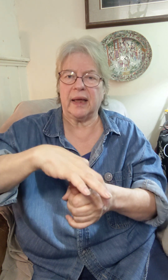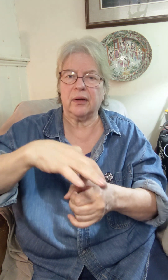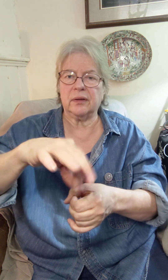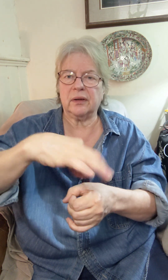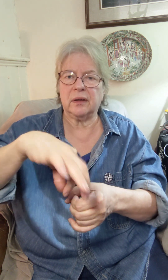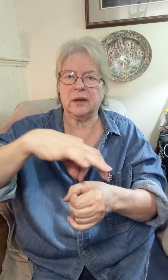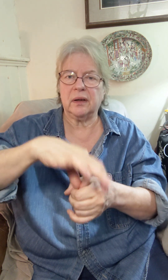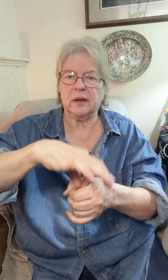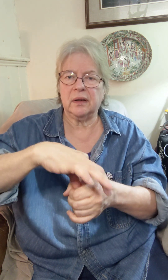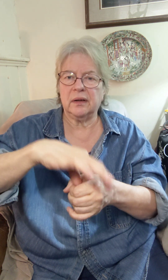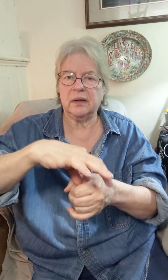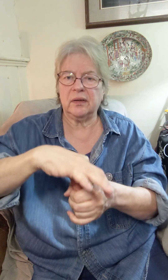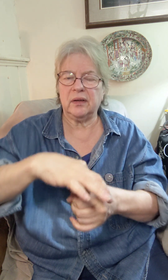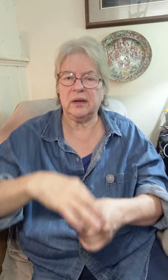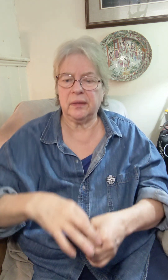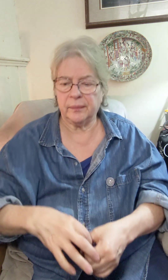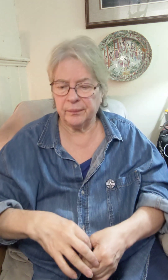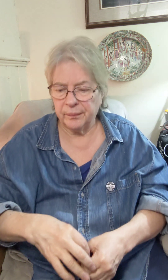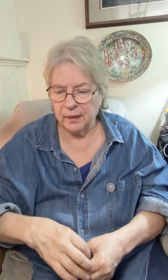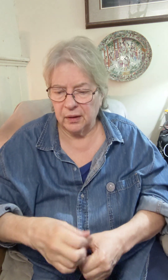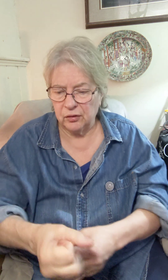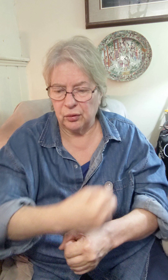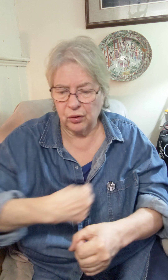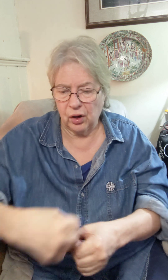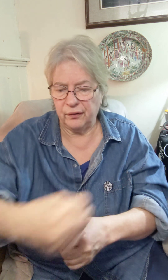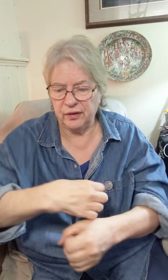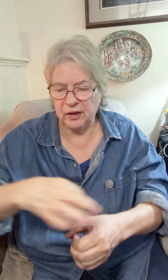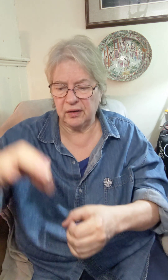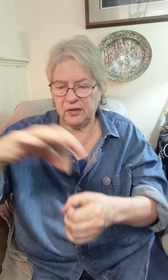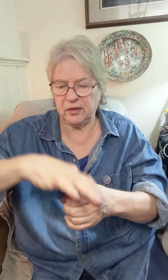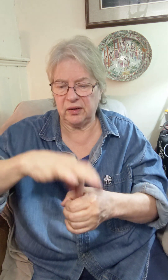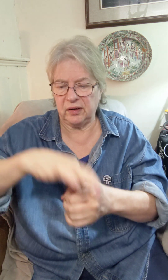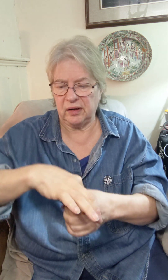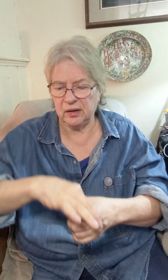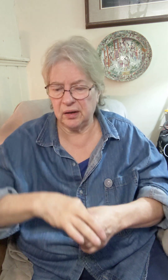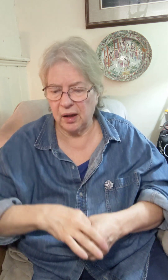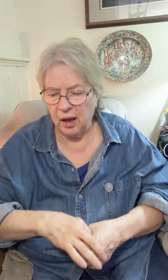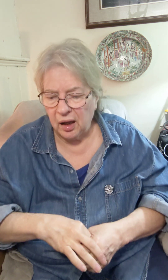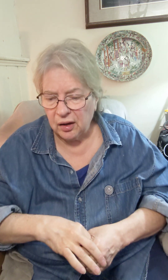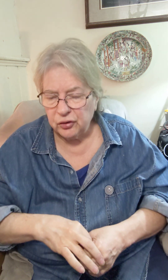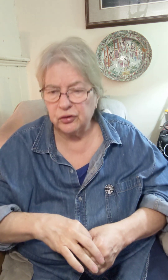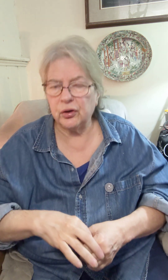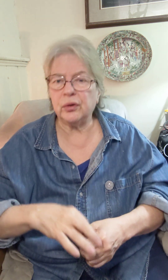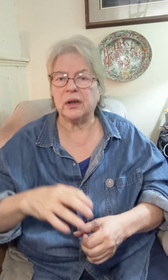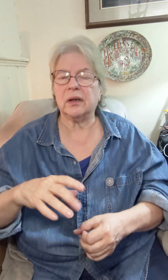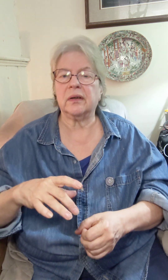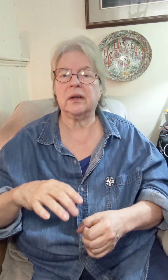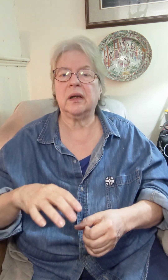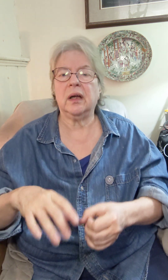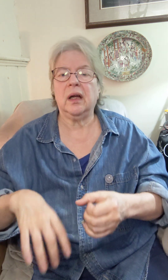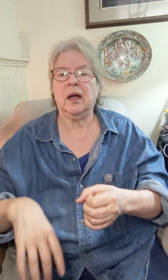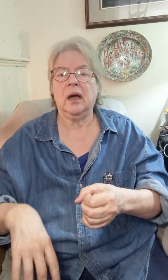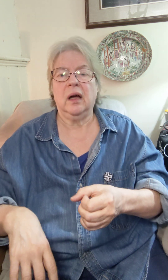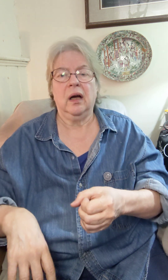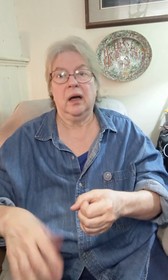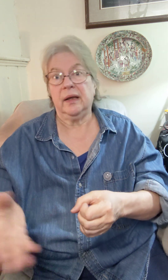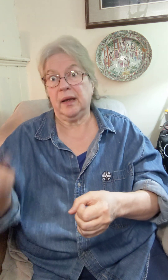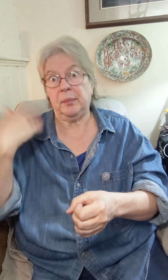out. Tea. So coffee, tea, soda. Again, back